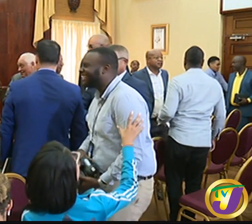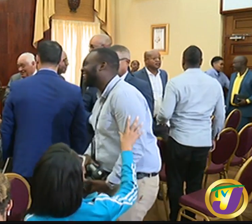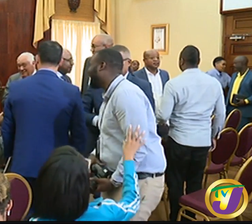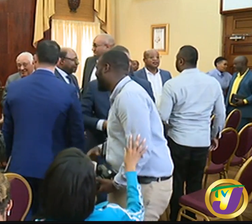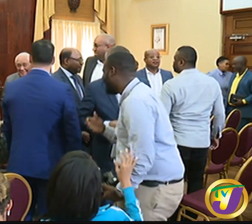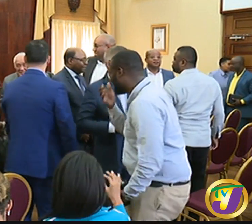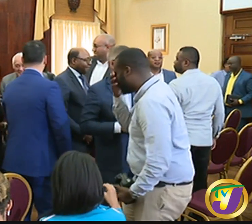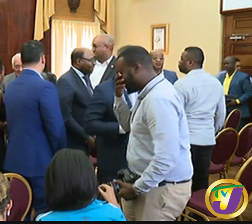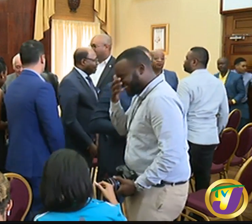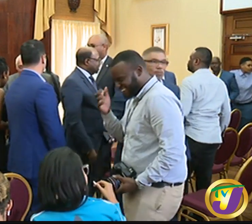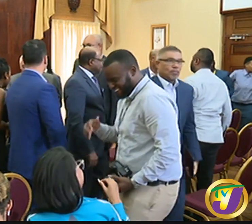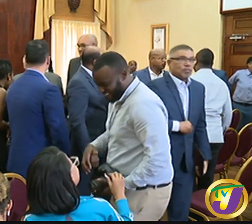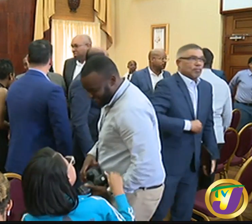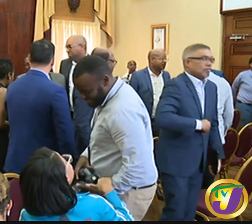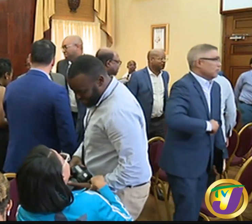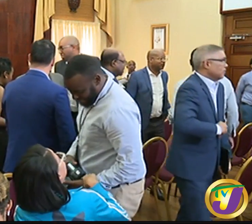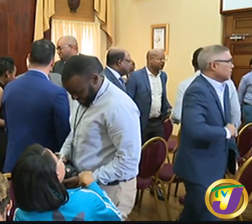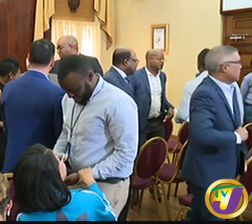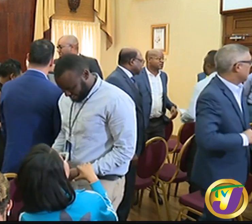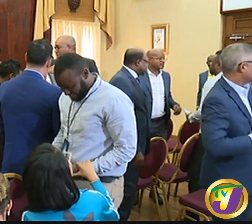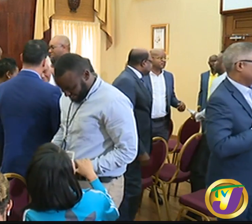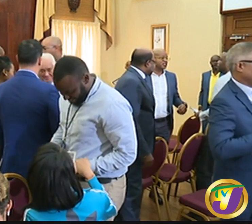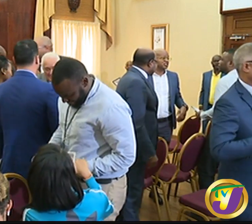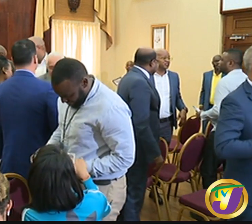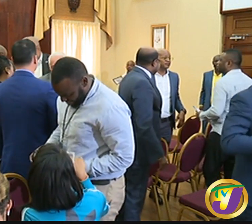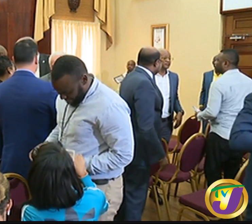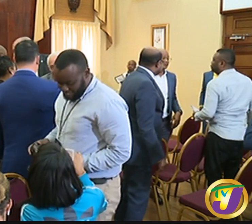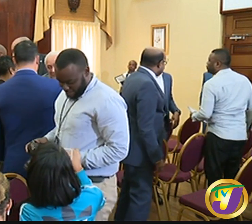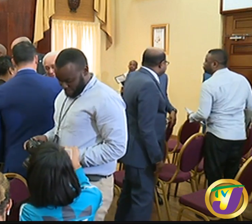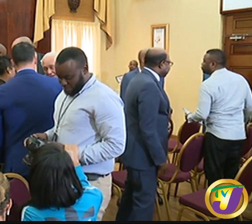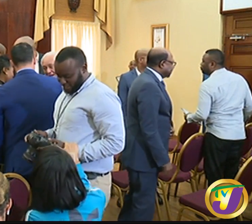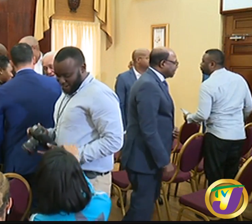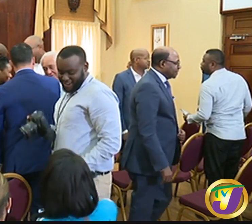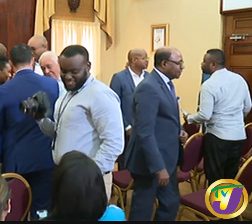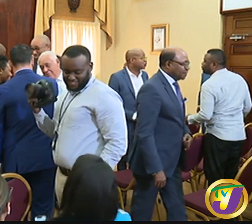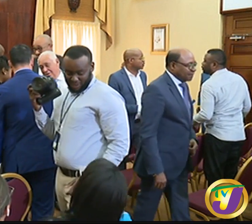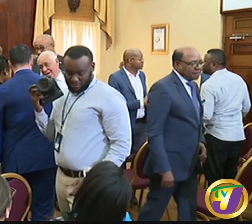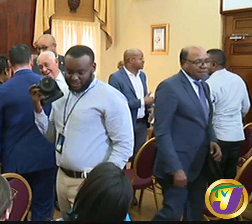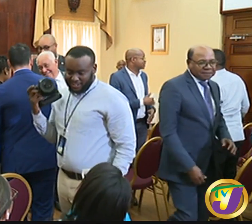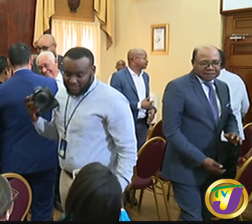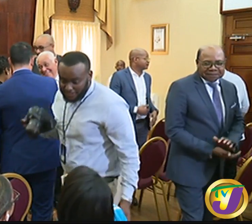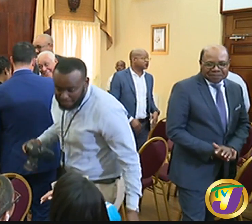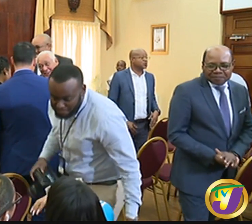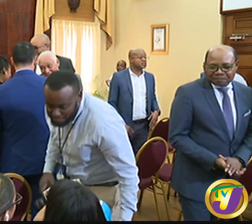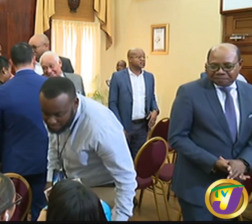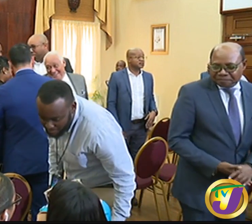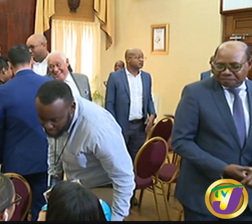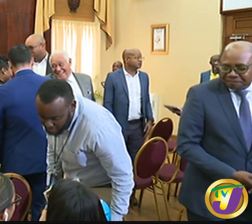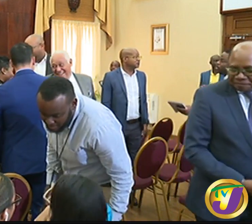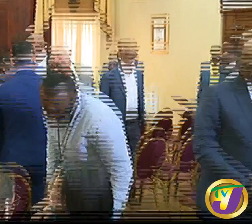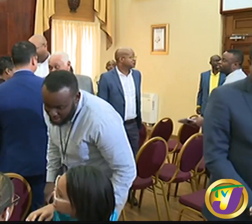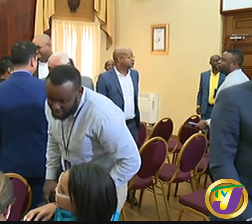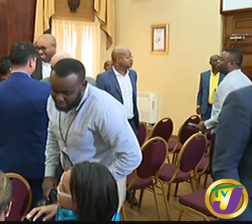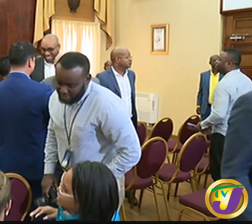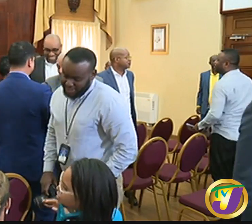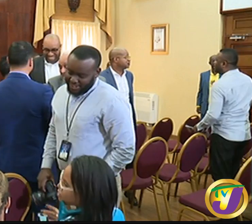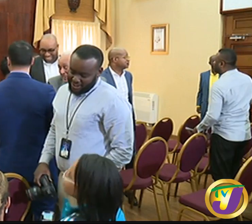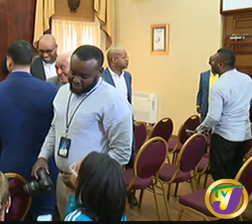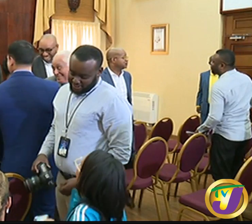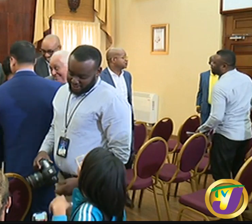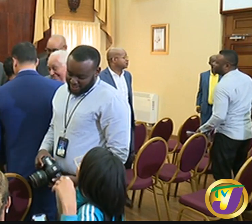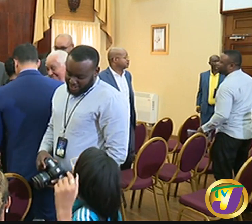right here in the banquet hall. So if you could please remain, the Ministry of Foreign Affairs and Foreign Trade will have